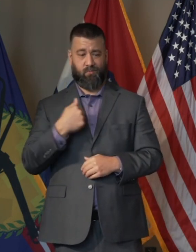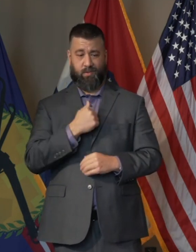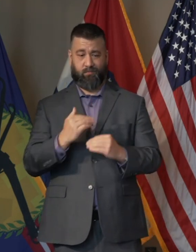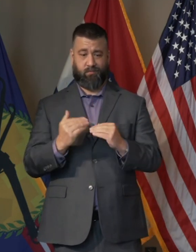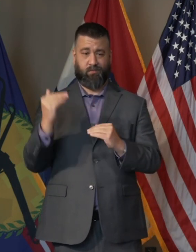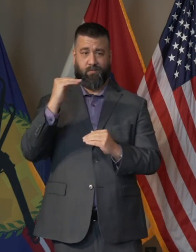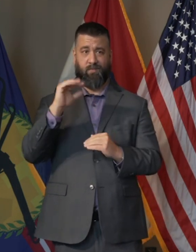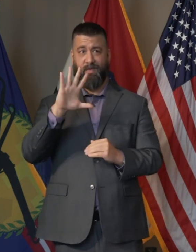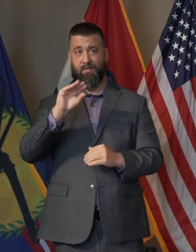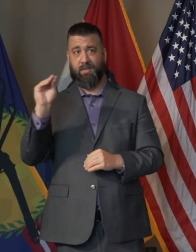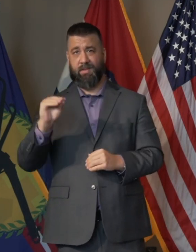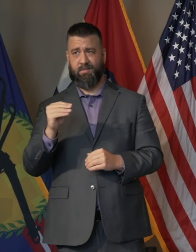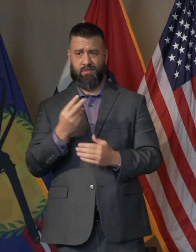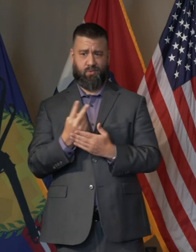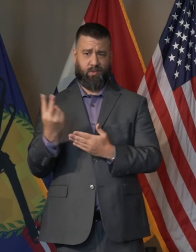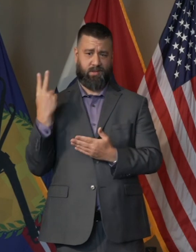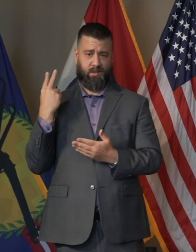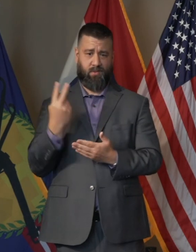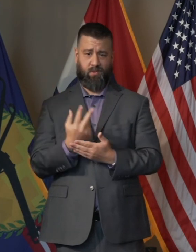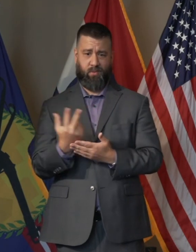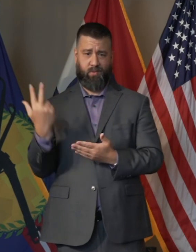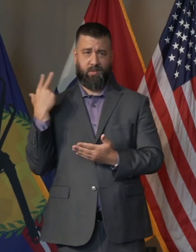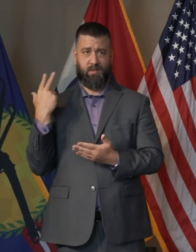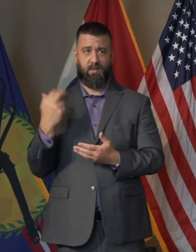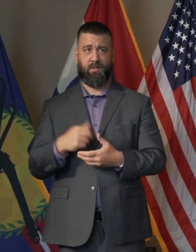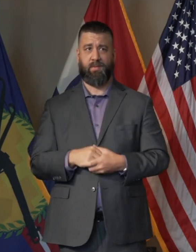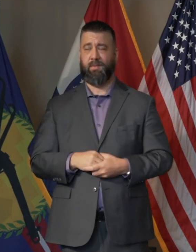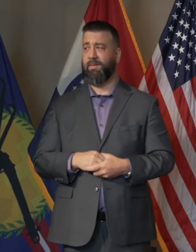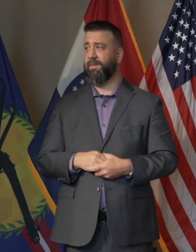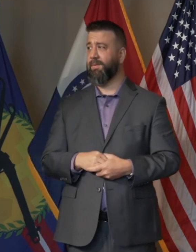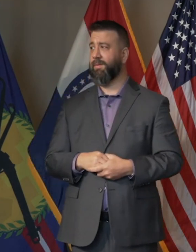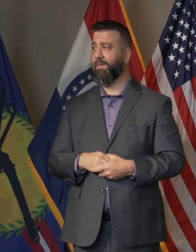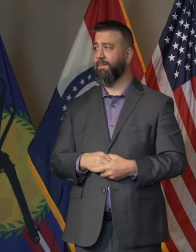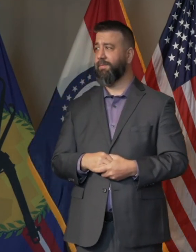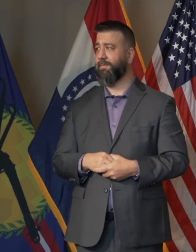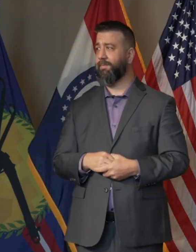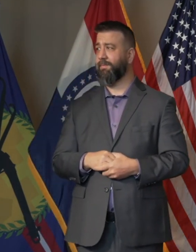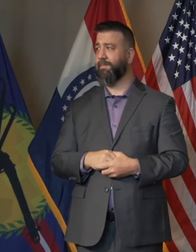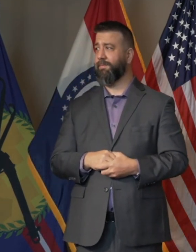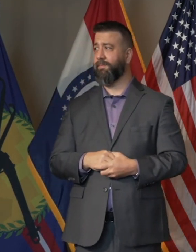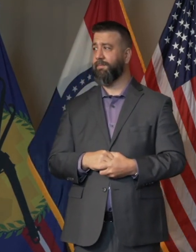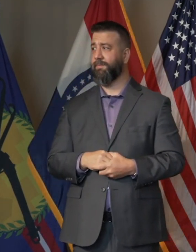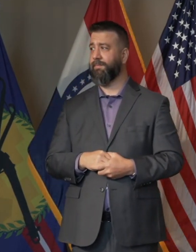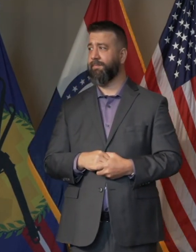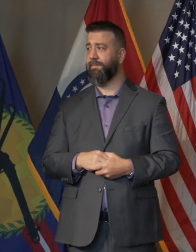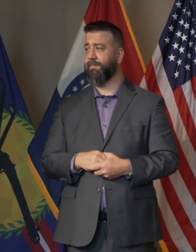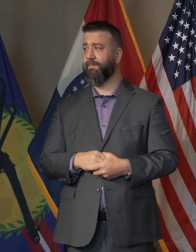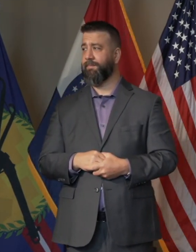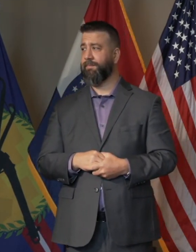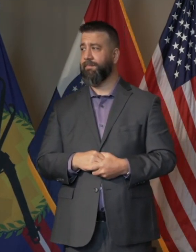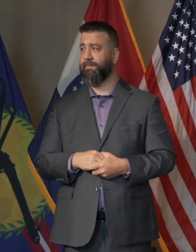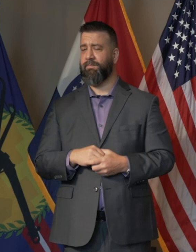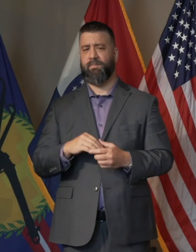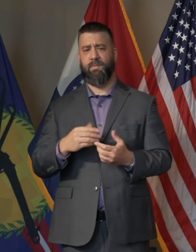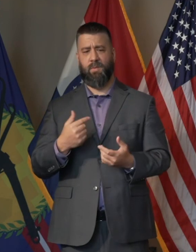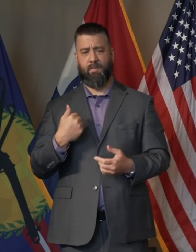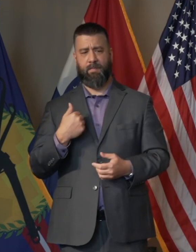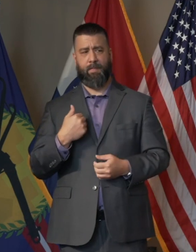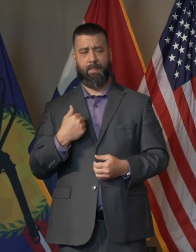ago. Dr. Rich, how effective can the orders here be when adjoining counties aren't doing the